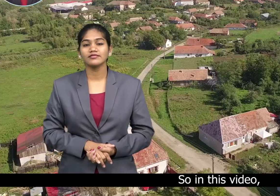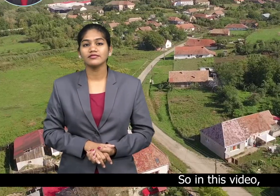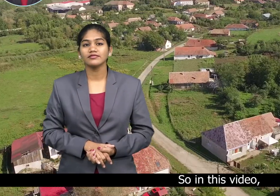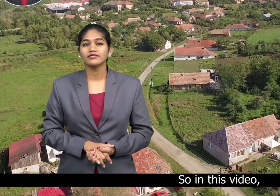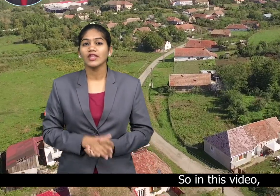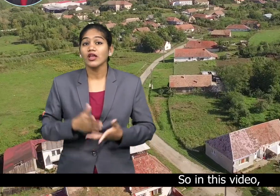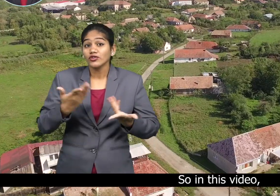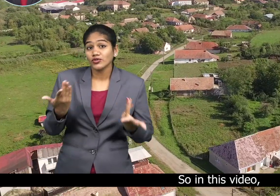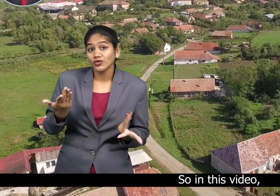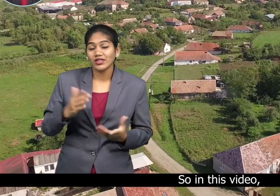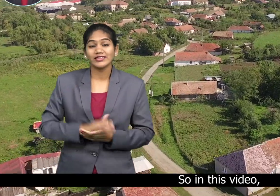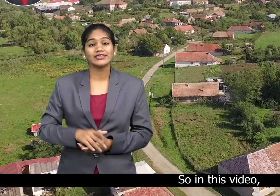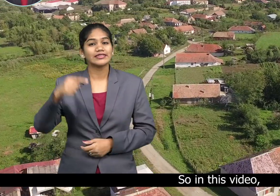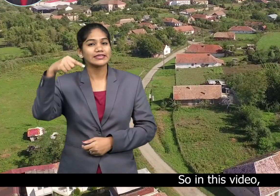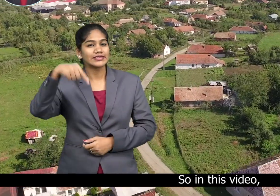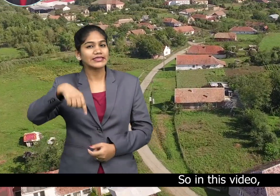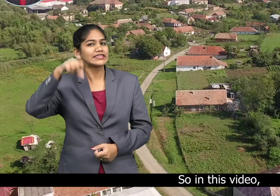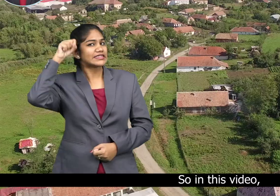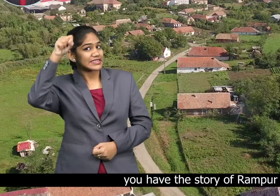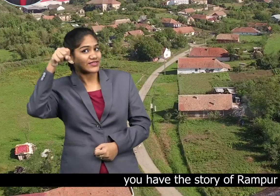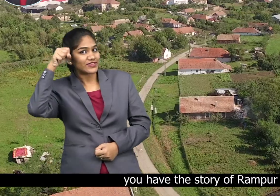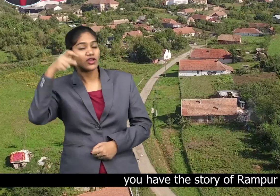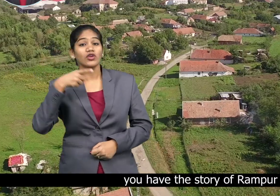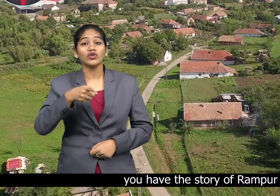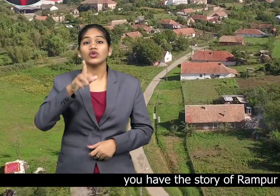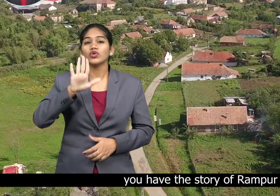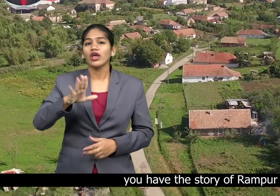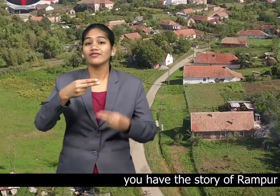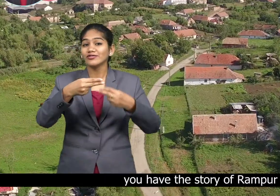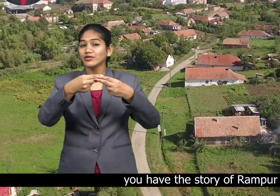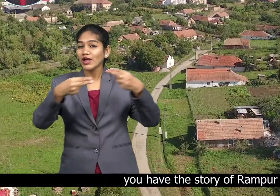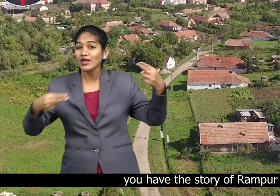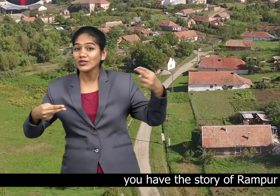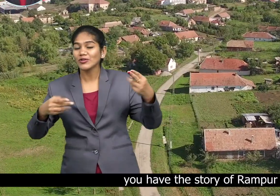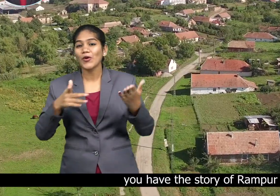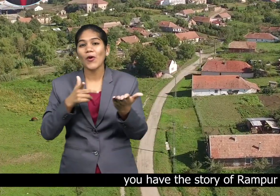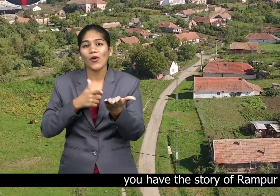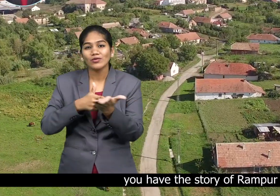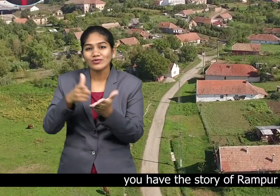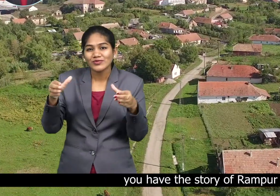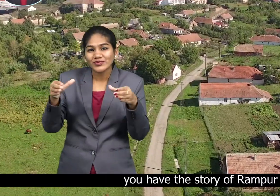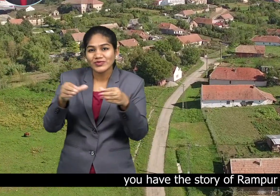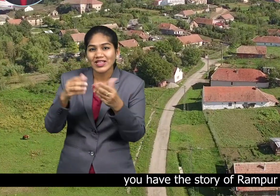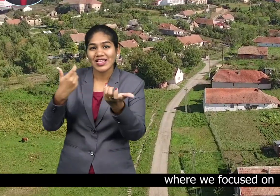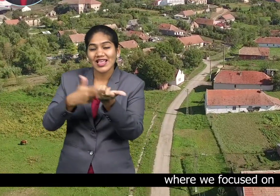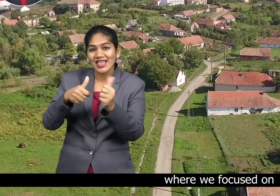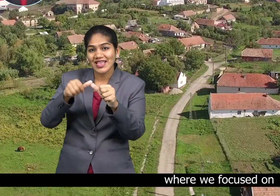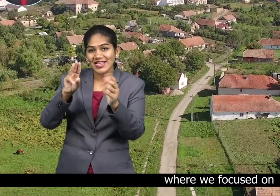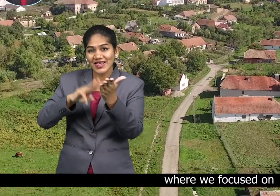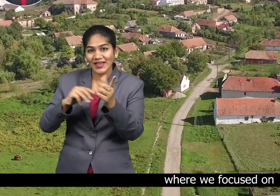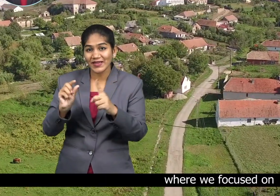So, in this video, you have the story of Rampur village, where we focused